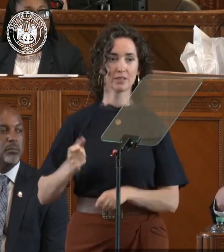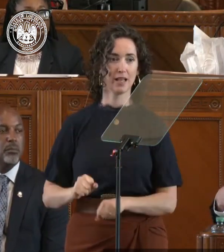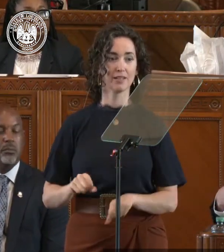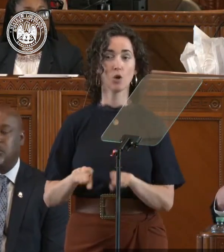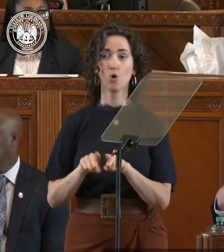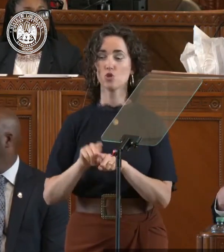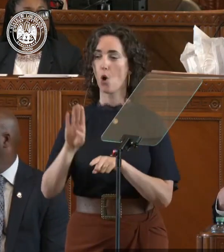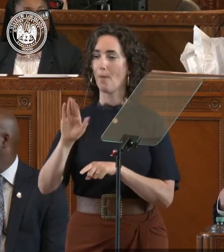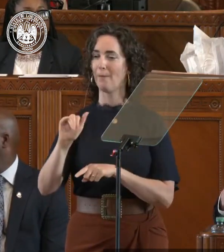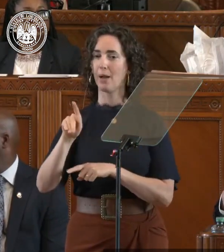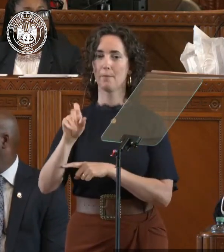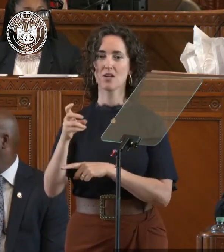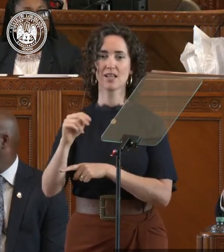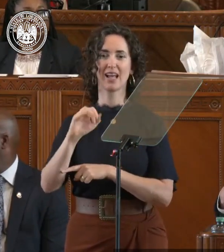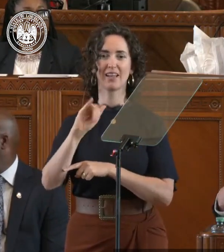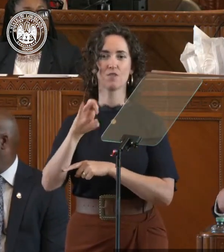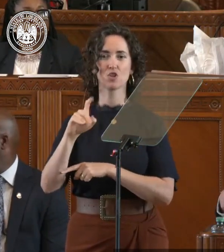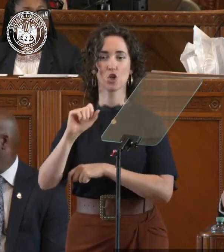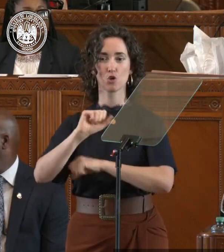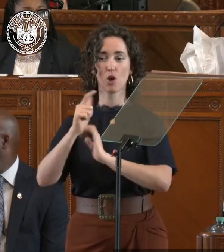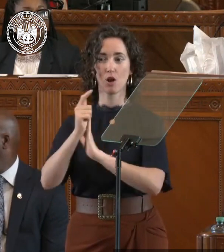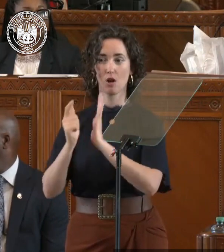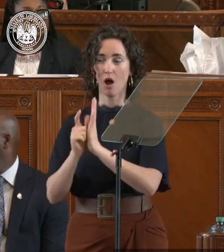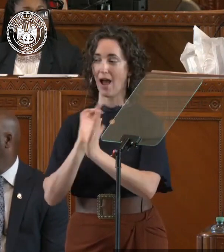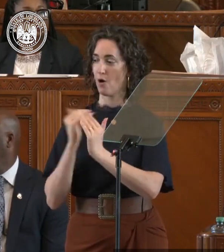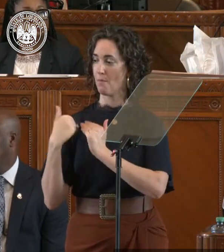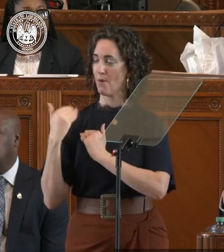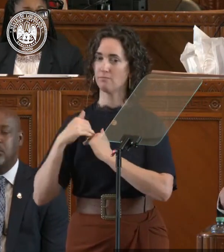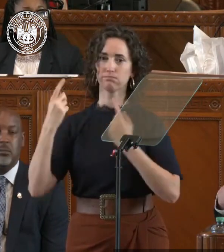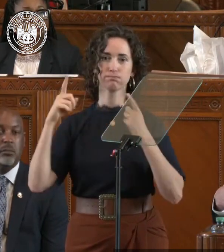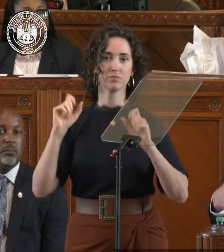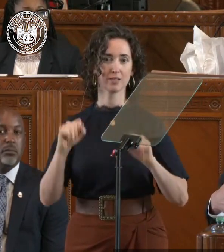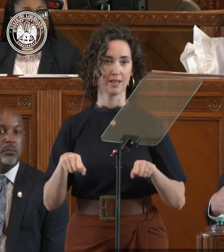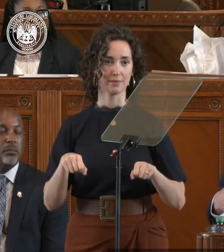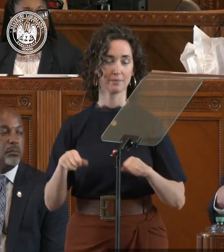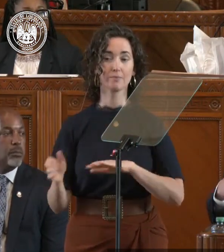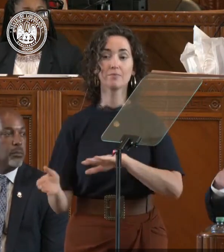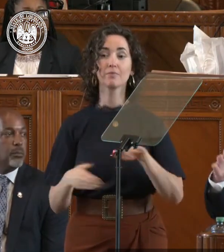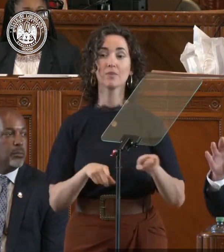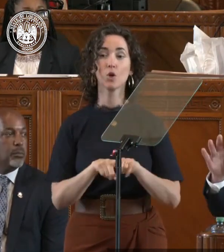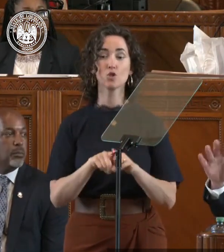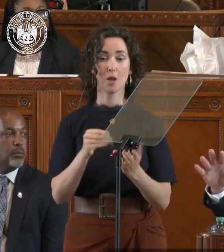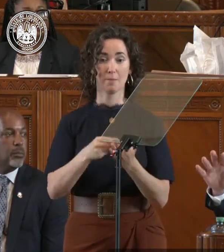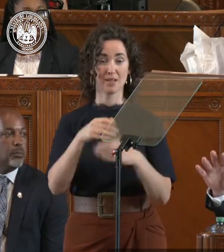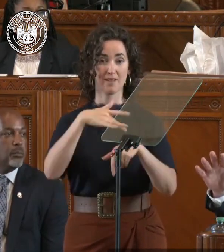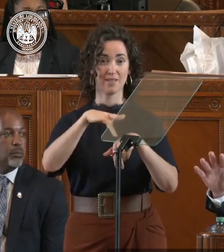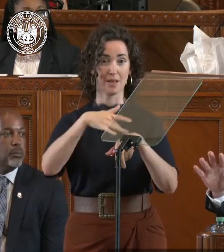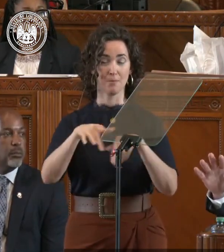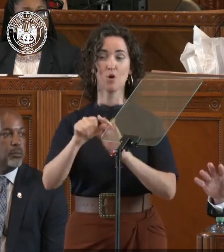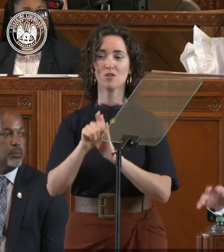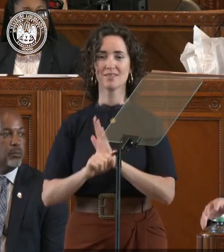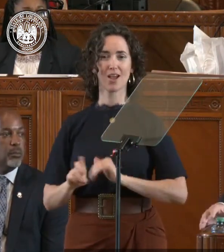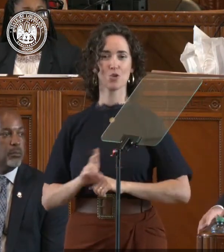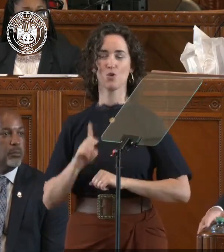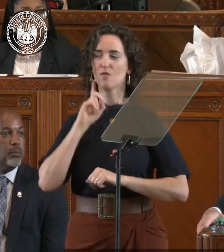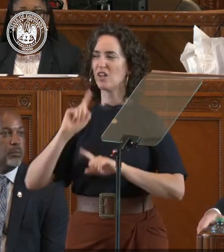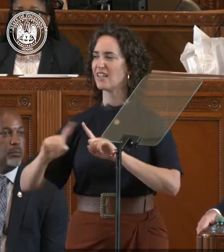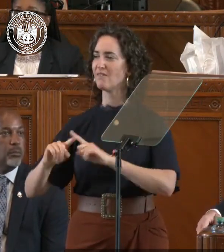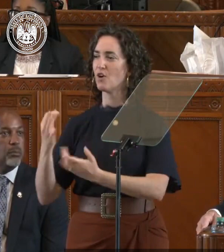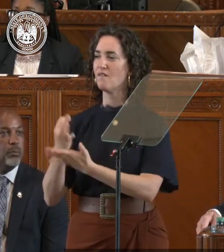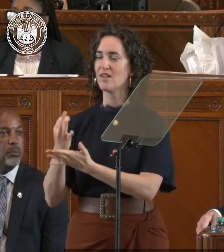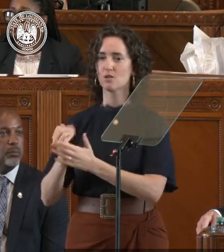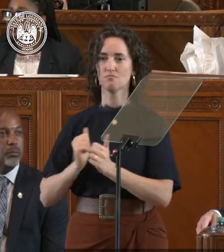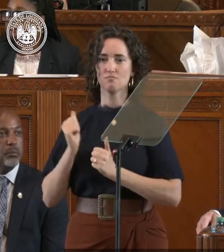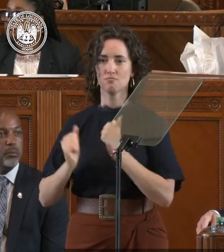law. The state also used available dollars to pursue a number of fiscal initiatives that will pay